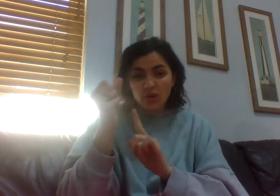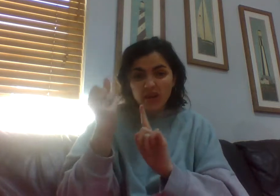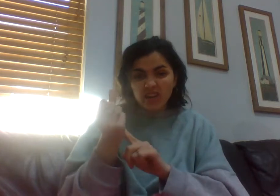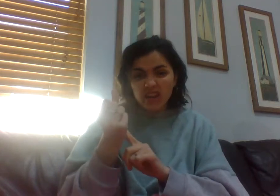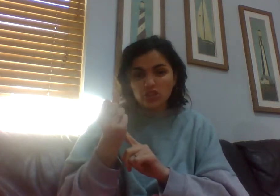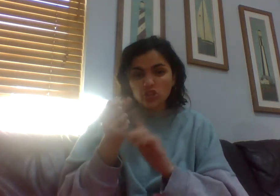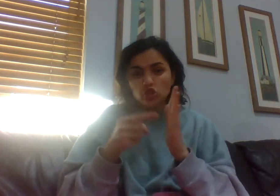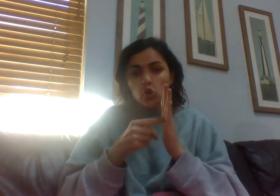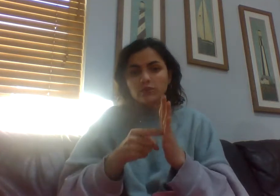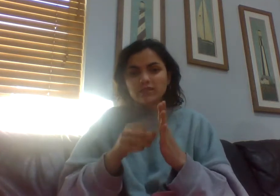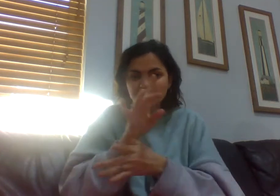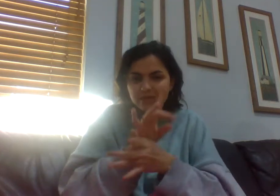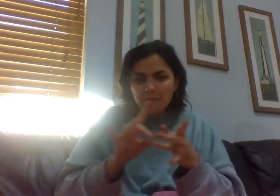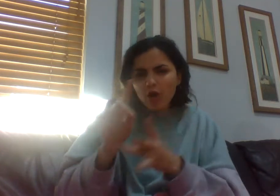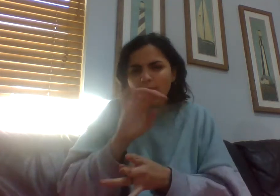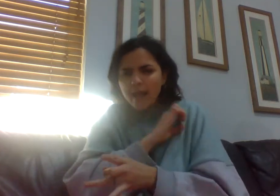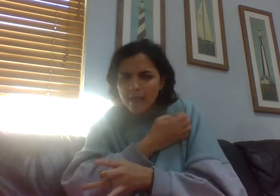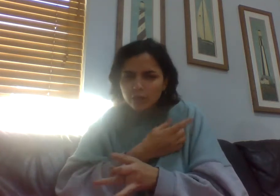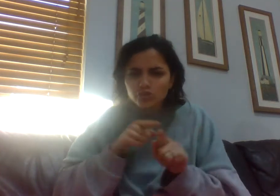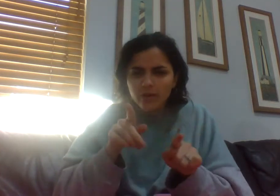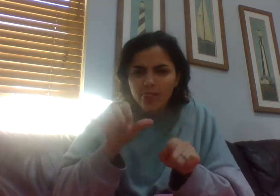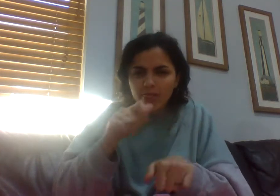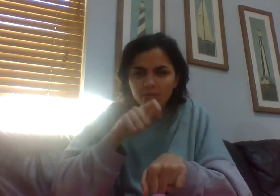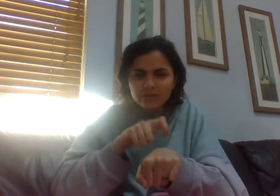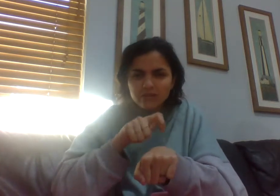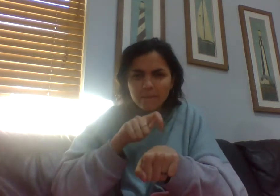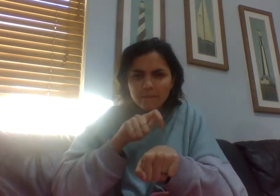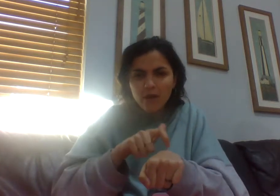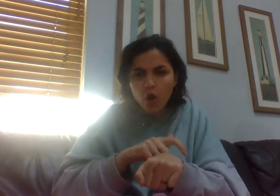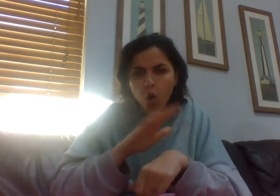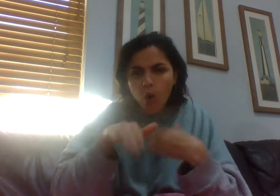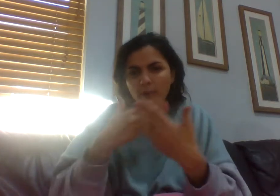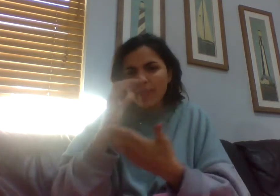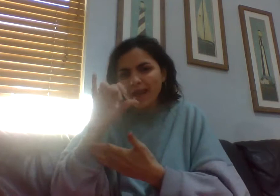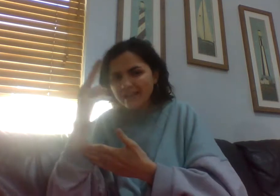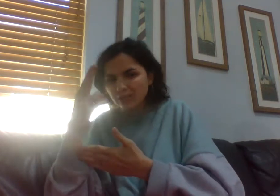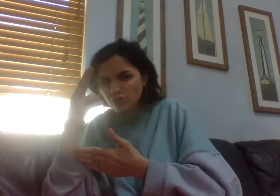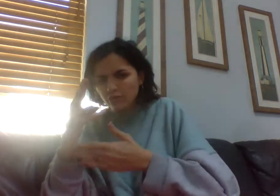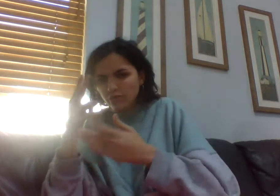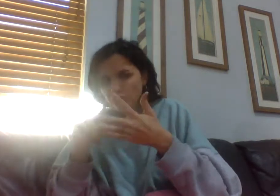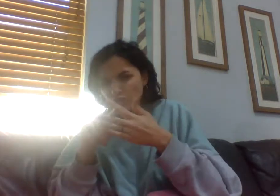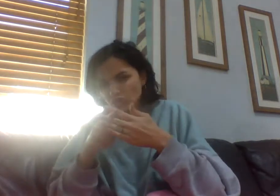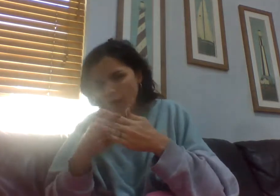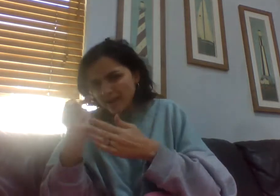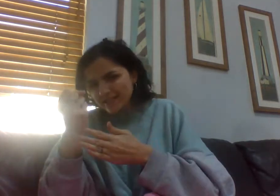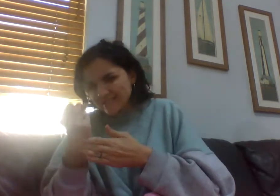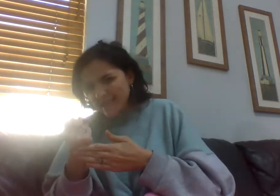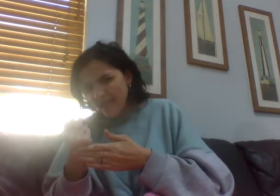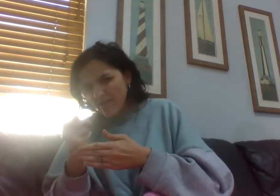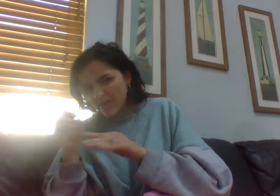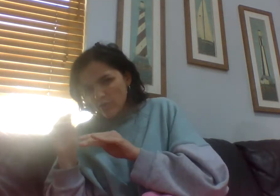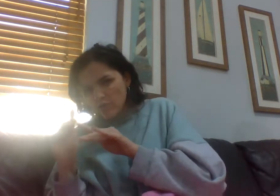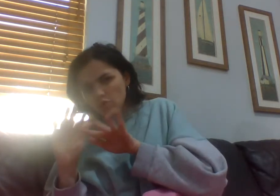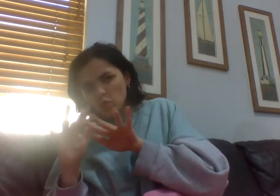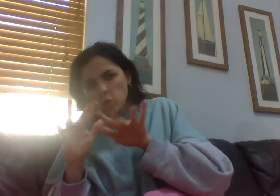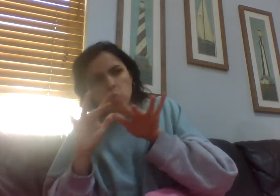of that collective history of having migrated to, in Lawrence's case, to Harlem, but also has